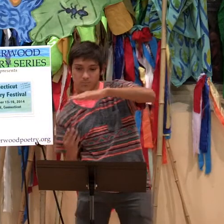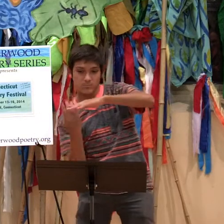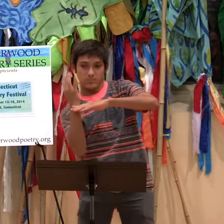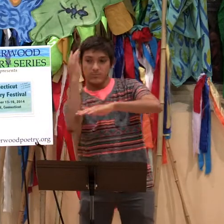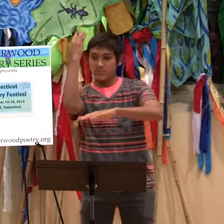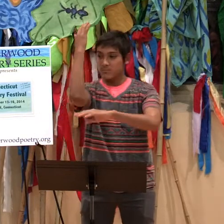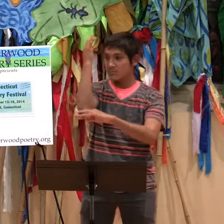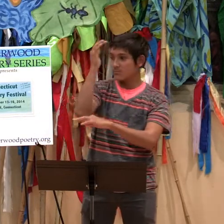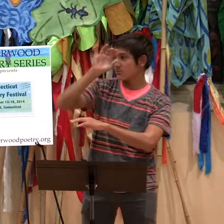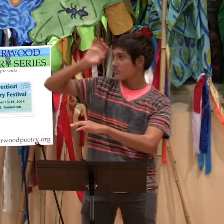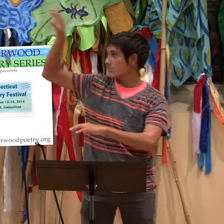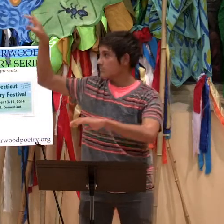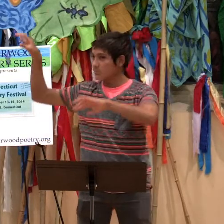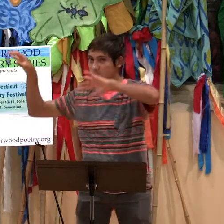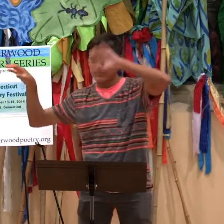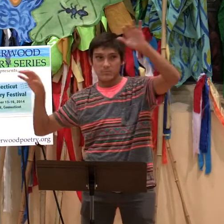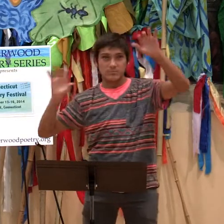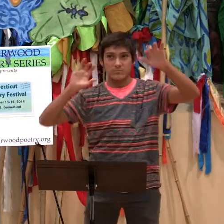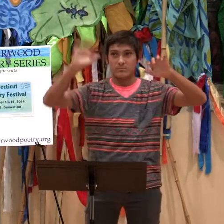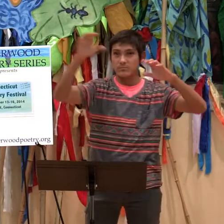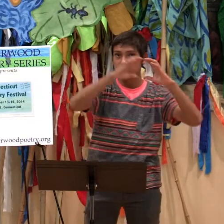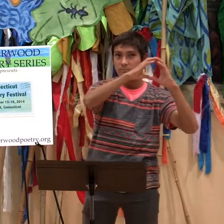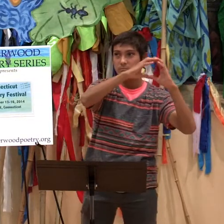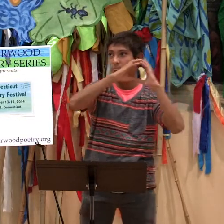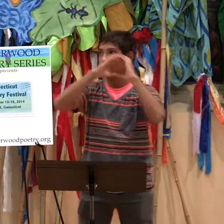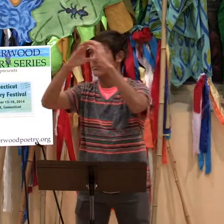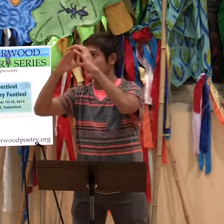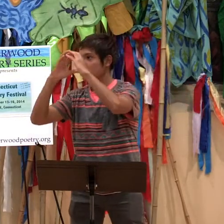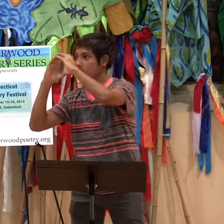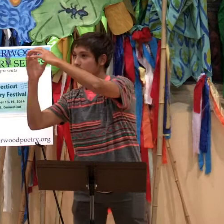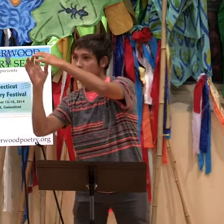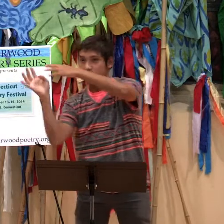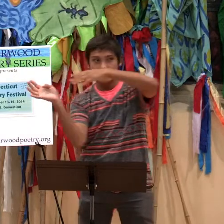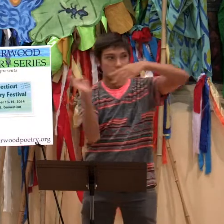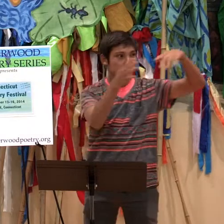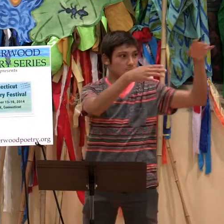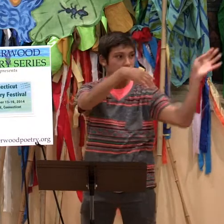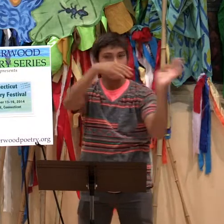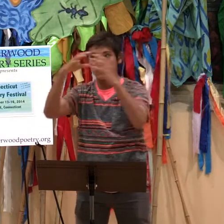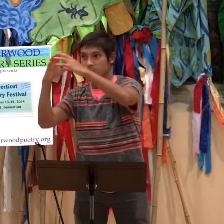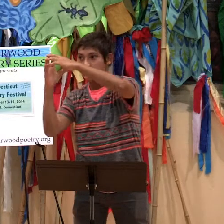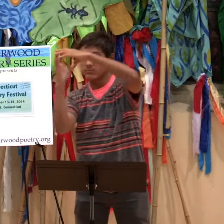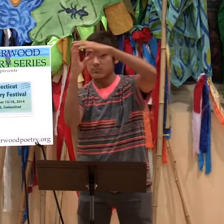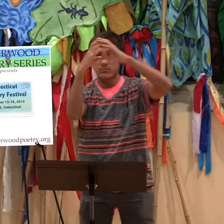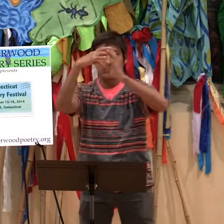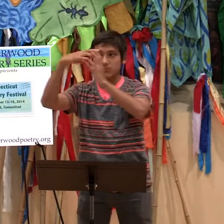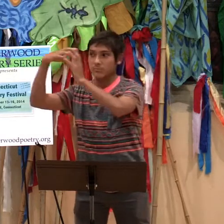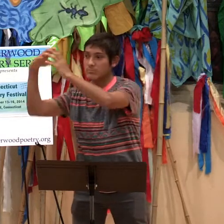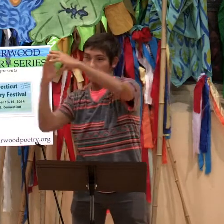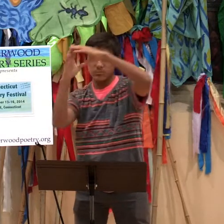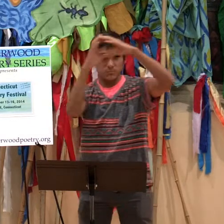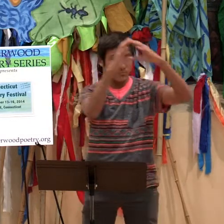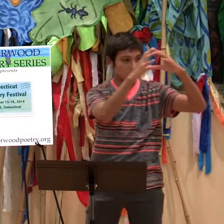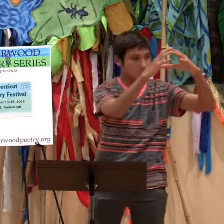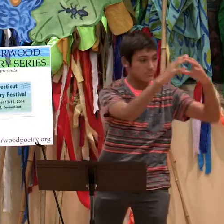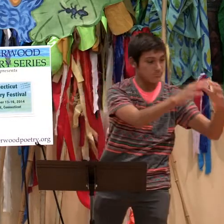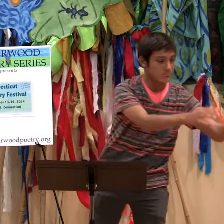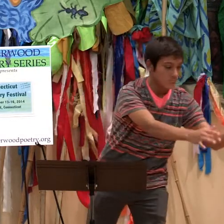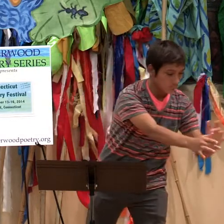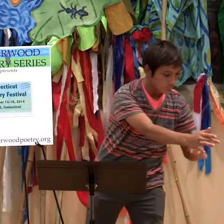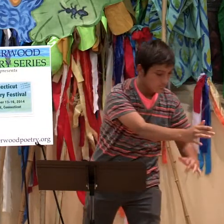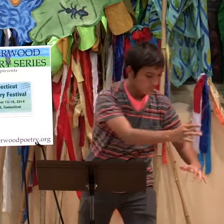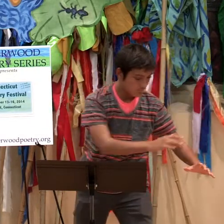fish, palm trees decorated by coconuts, wind through the trees, coconuts